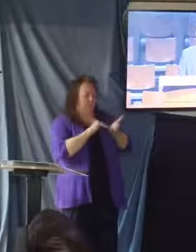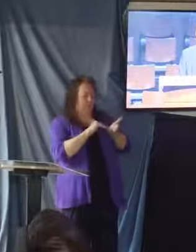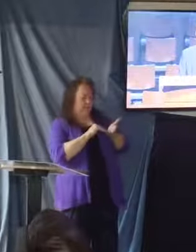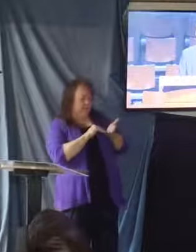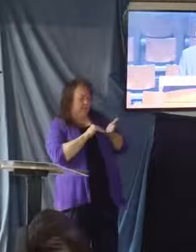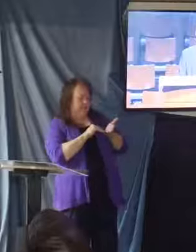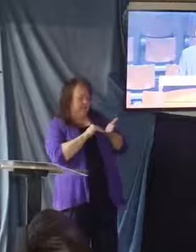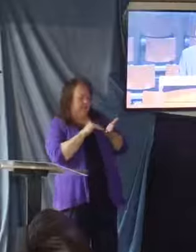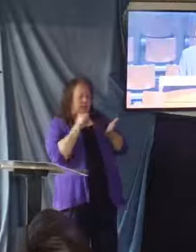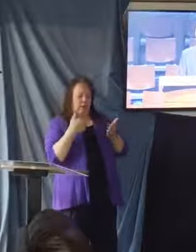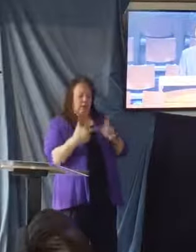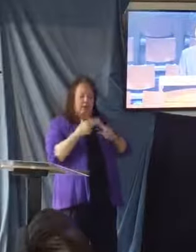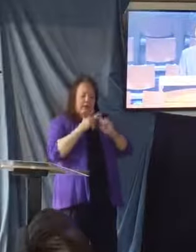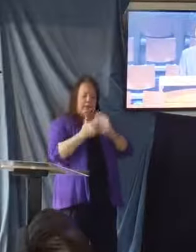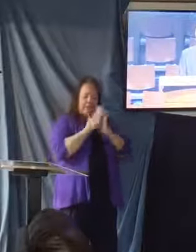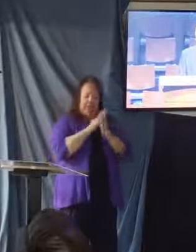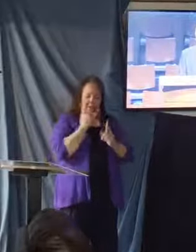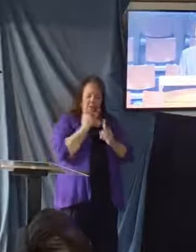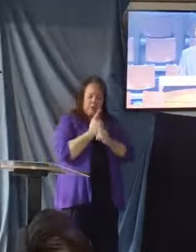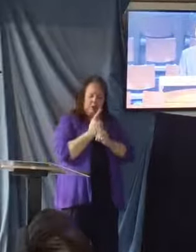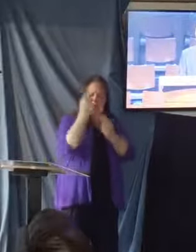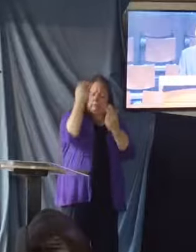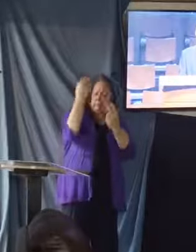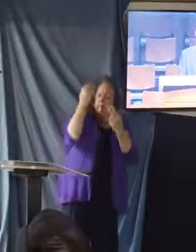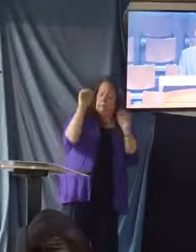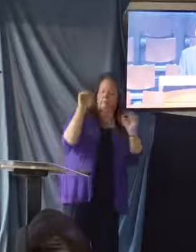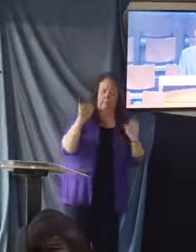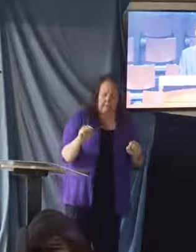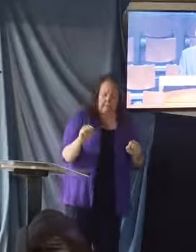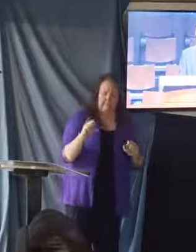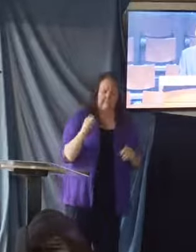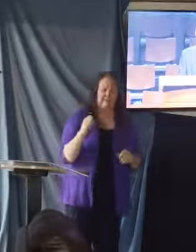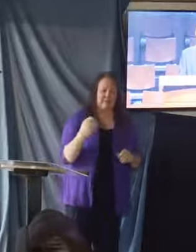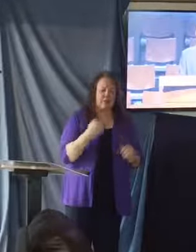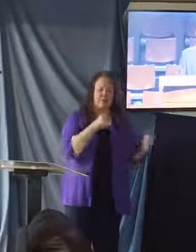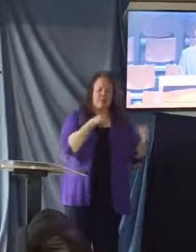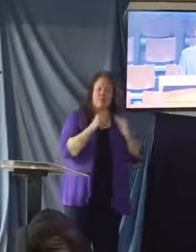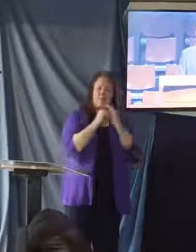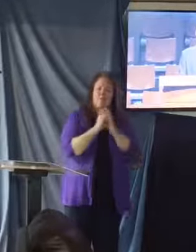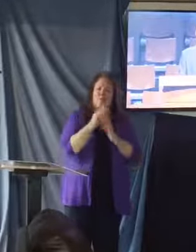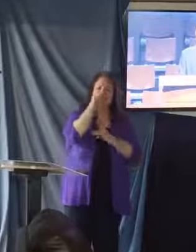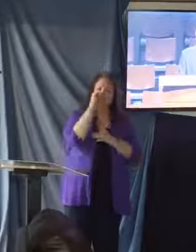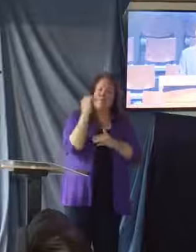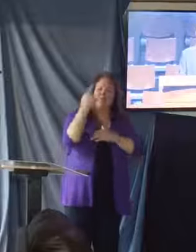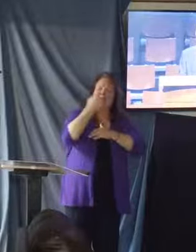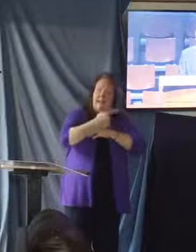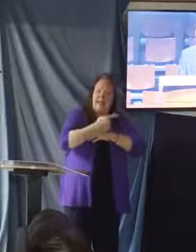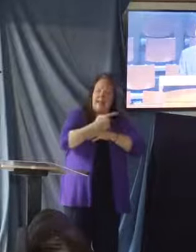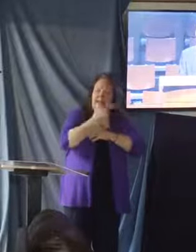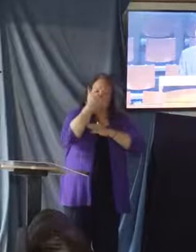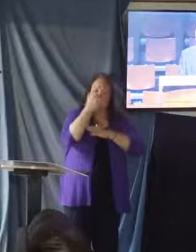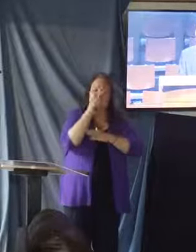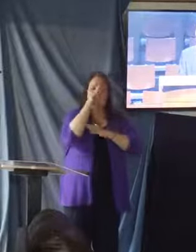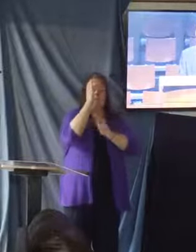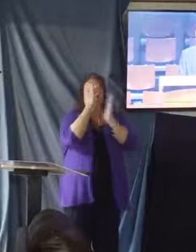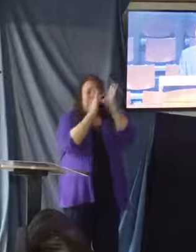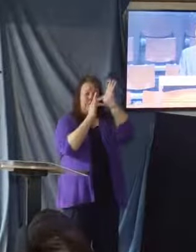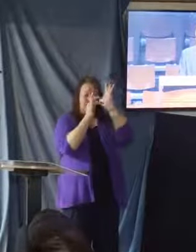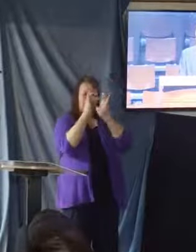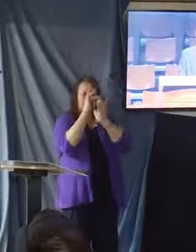and acceptable in your presence. So we come to worship you today because of what